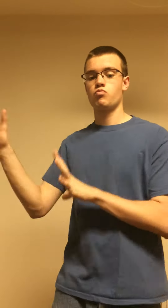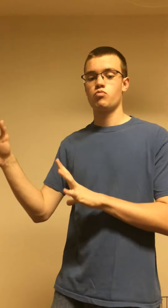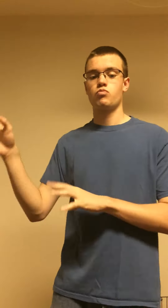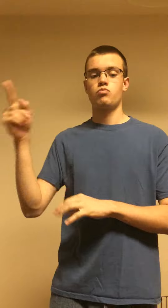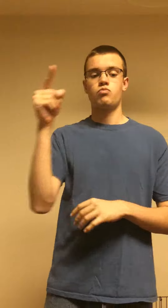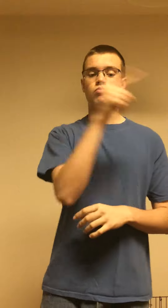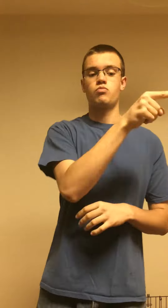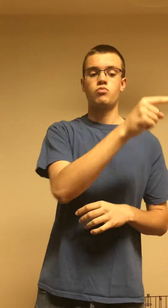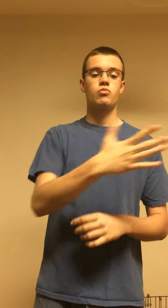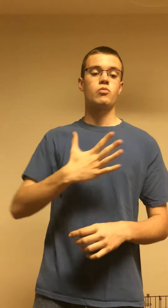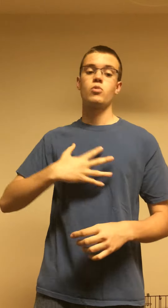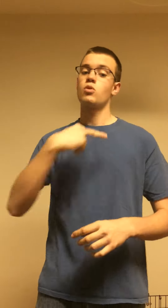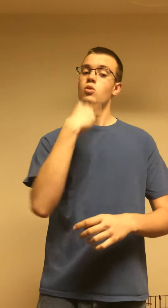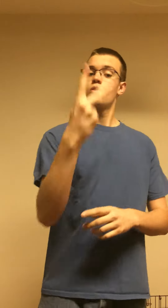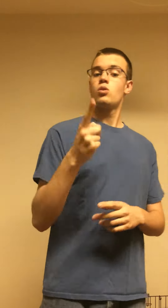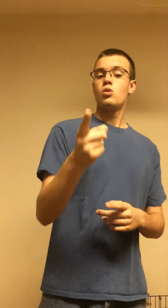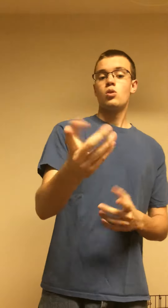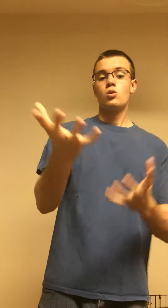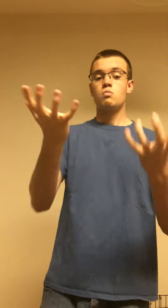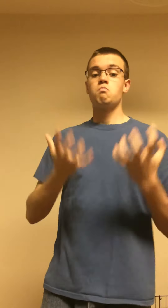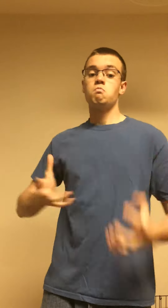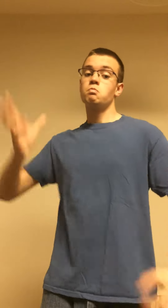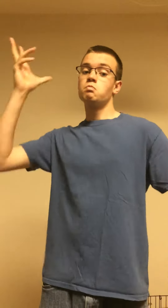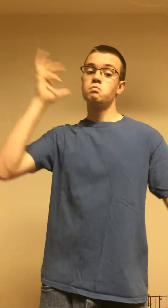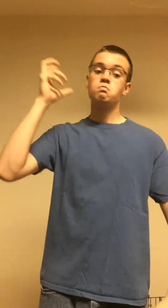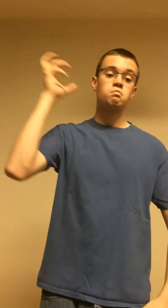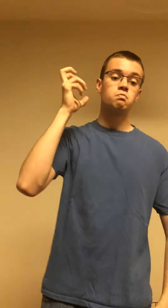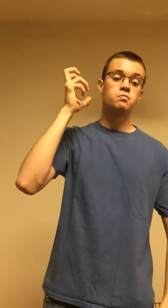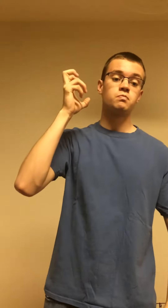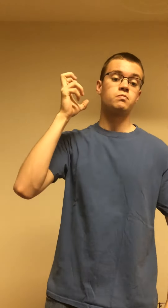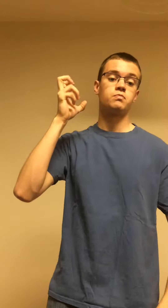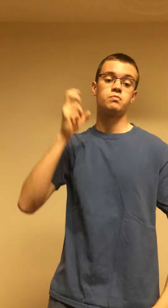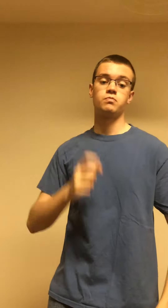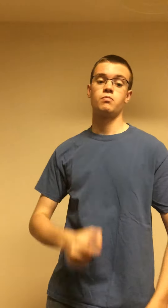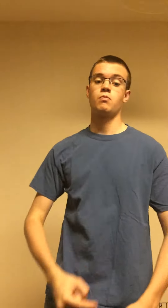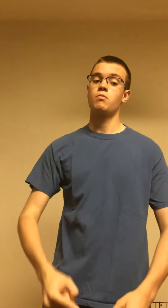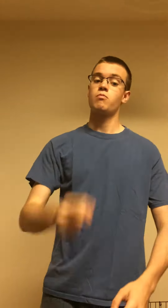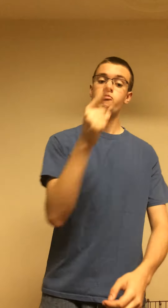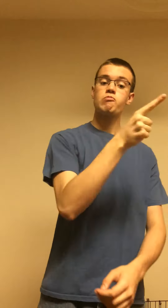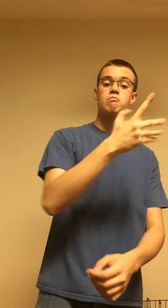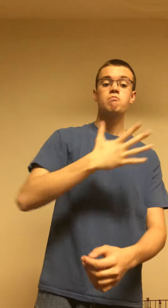Oh, man, you should, you should have heard me shout. Oh, man,